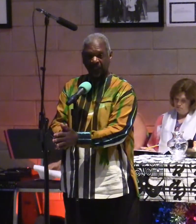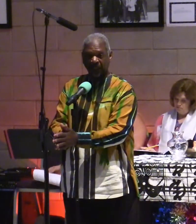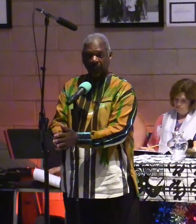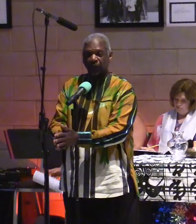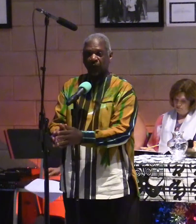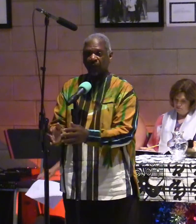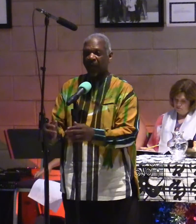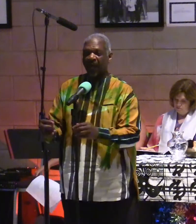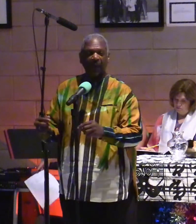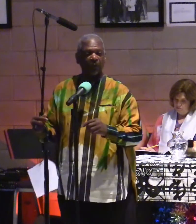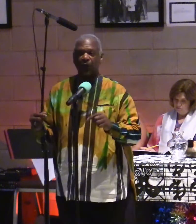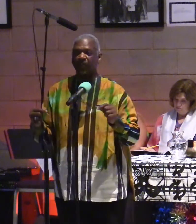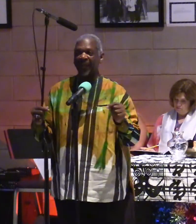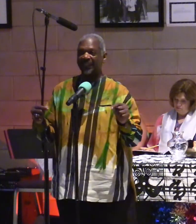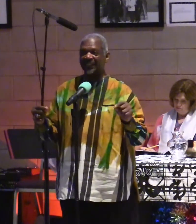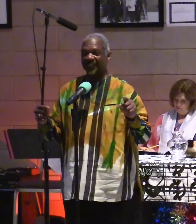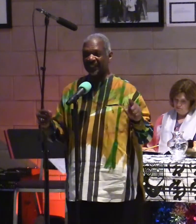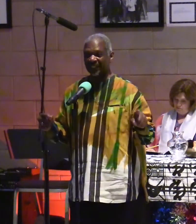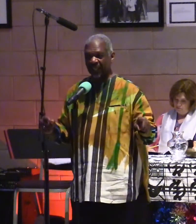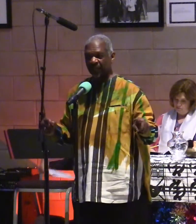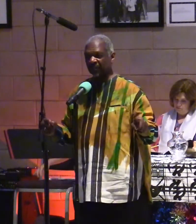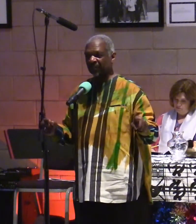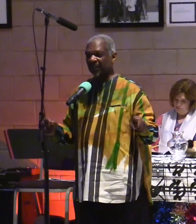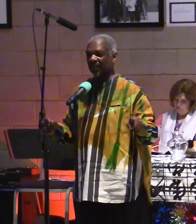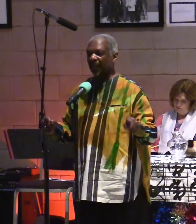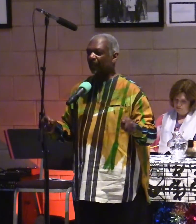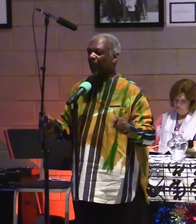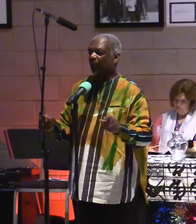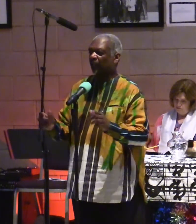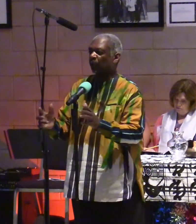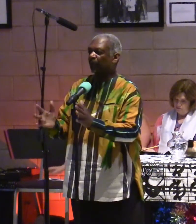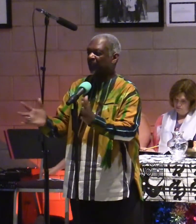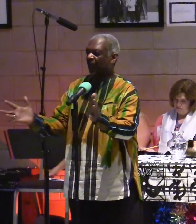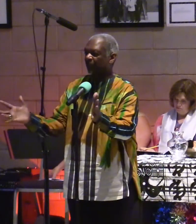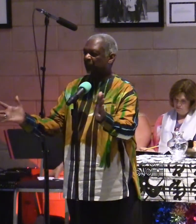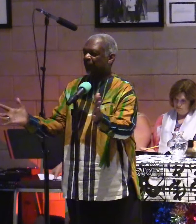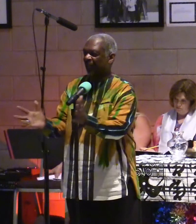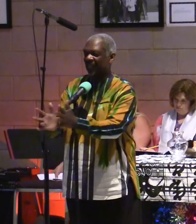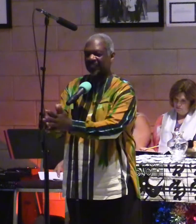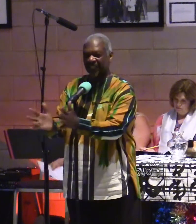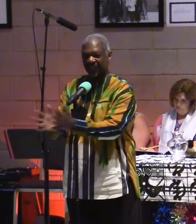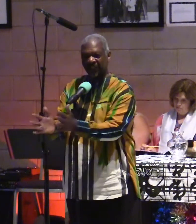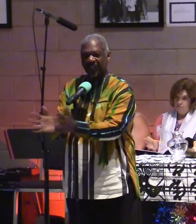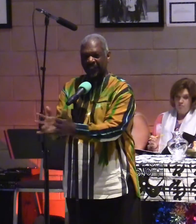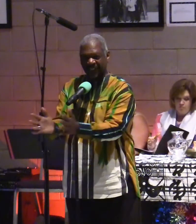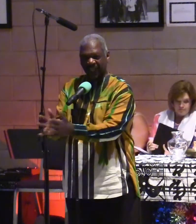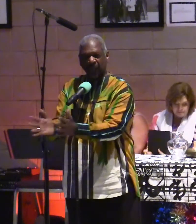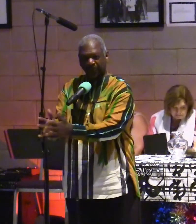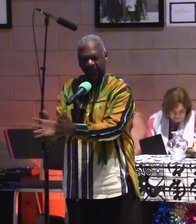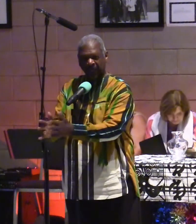thing. So I'm going to go back and sit down, but I want one more time, just put your hands together